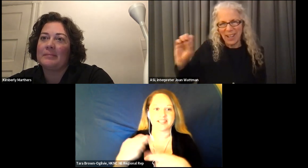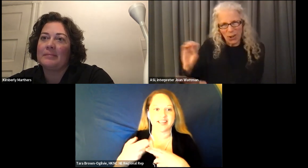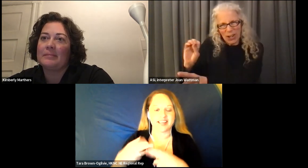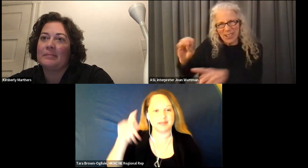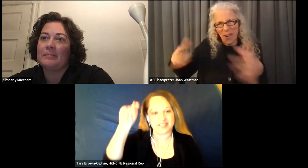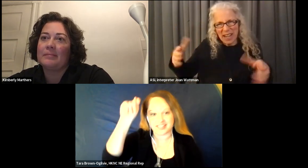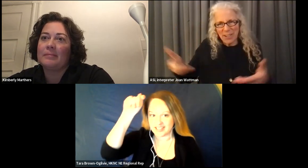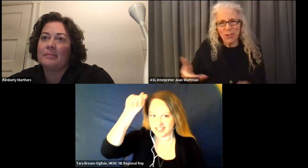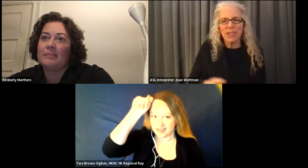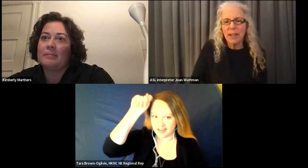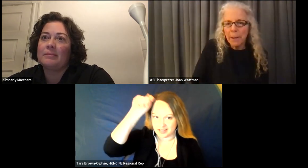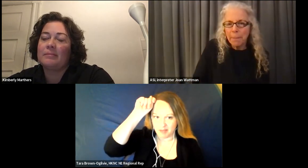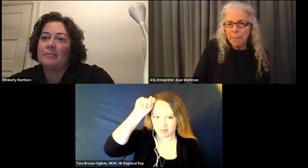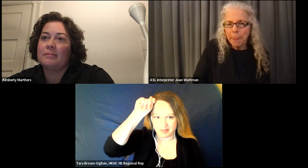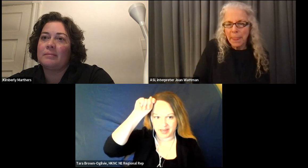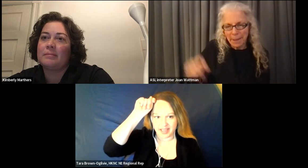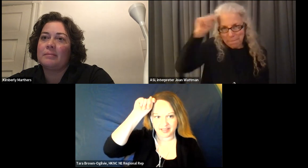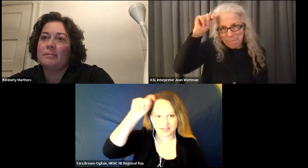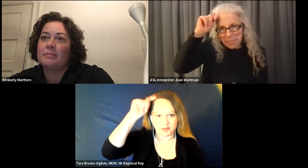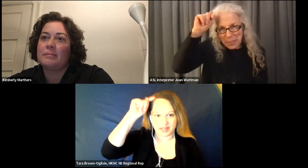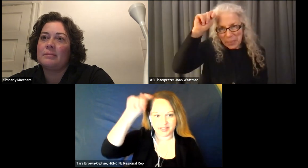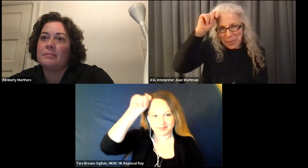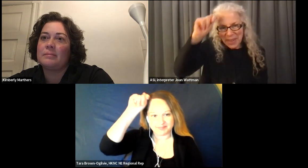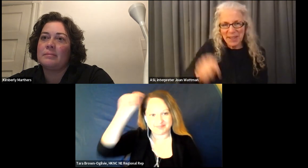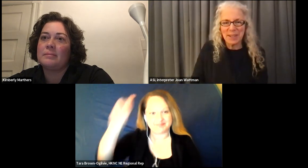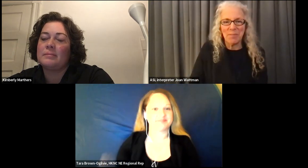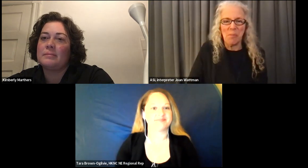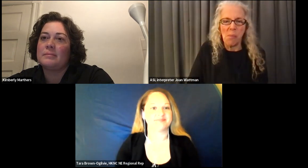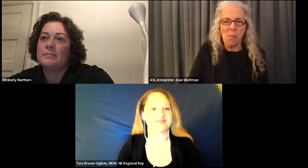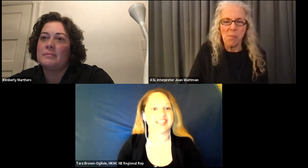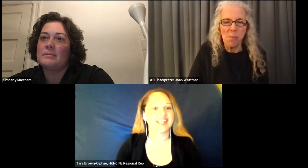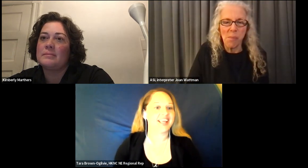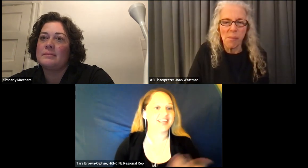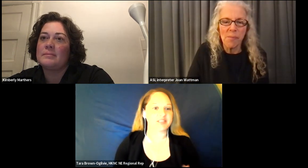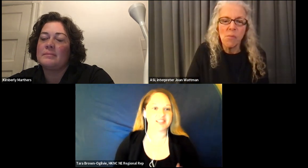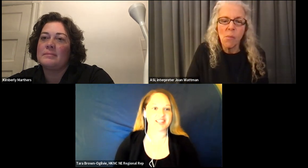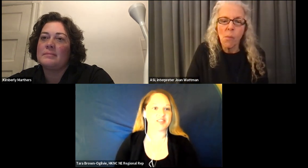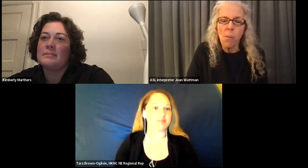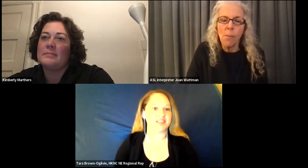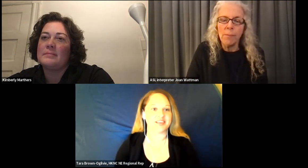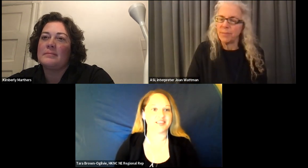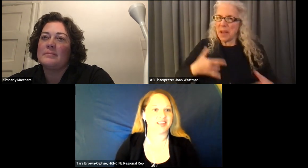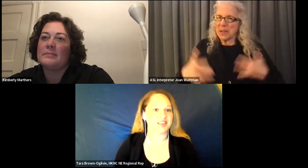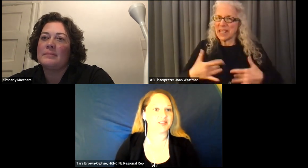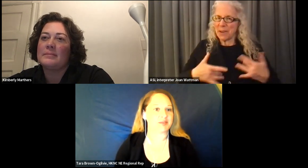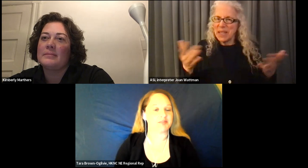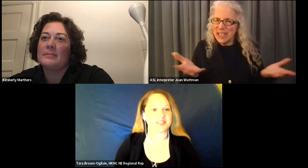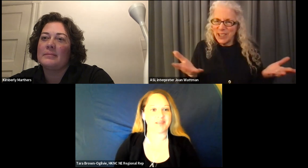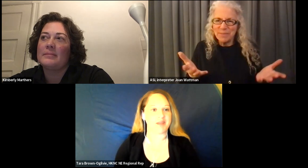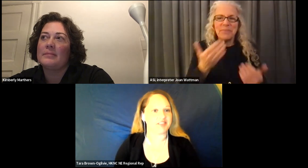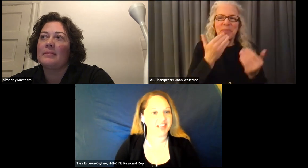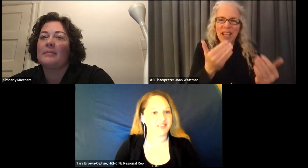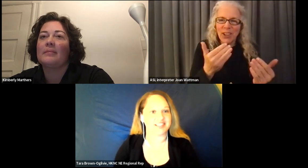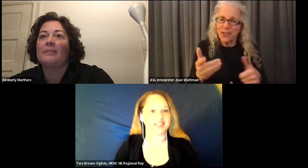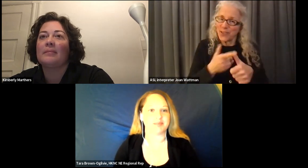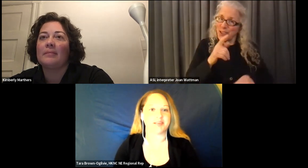And my sign name is a T on the top of my head to the right. And I'm so excited to be here. Thank you. It's my first